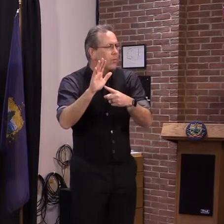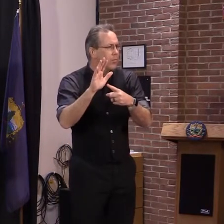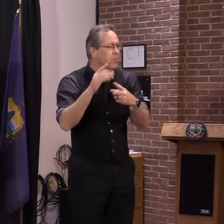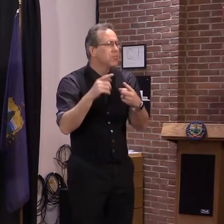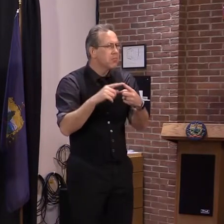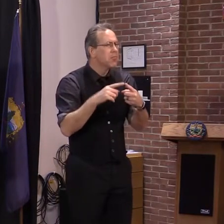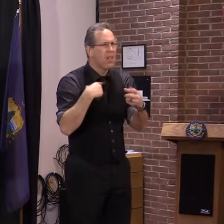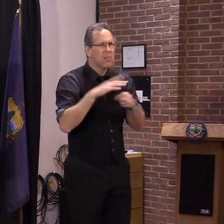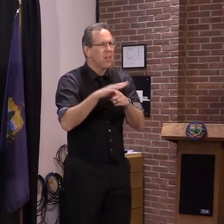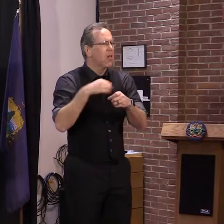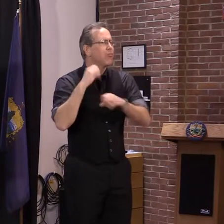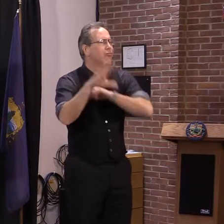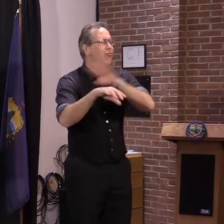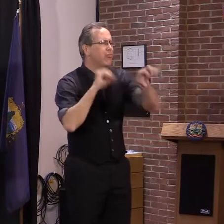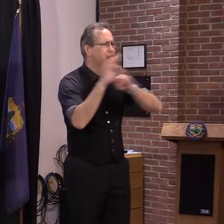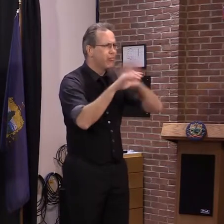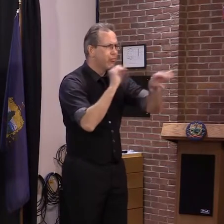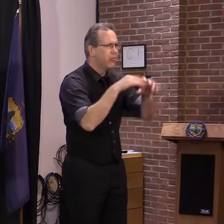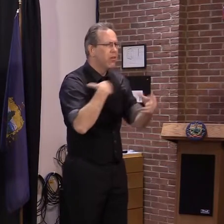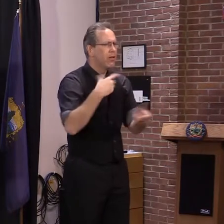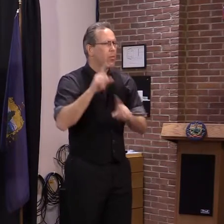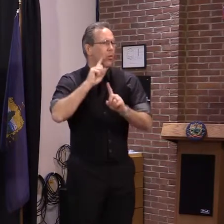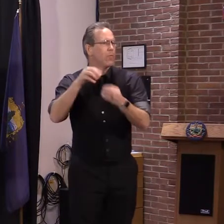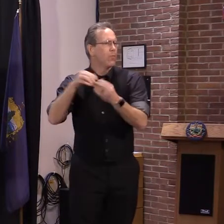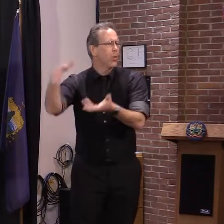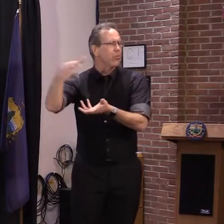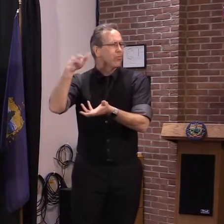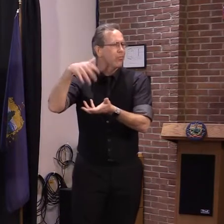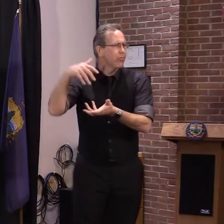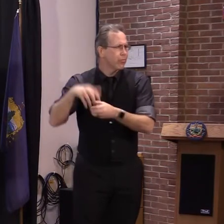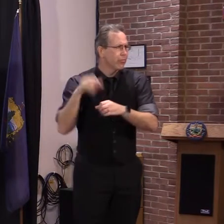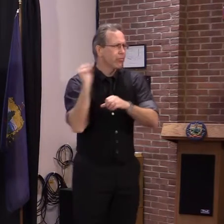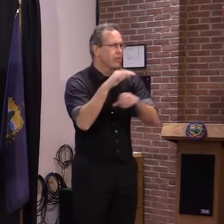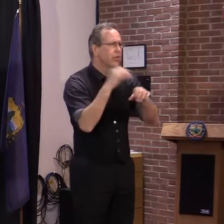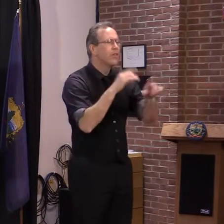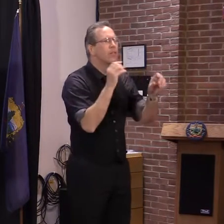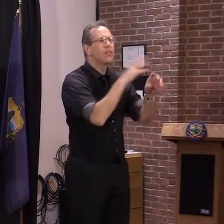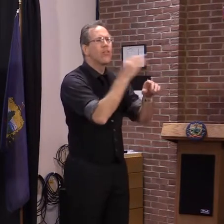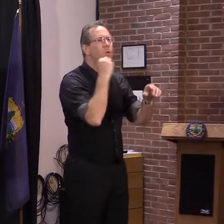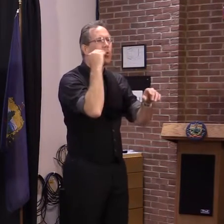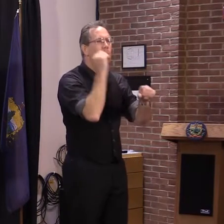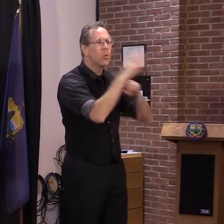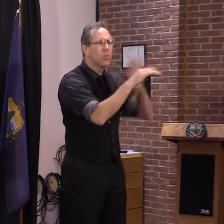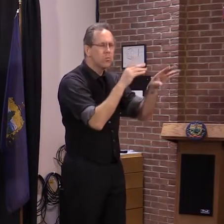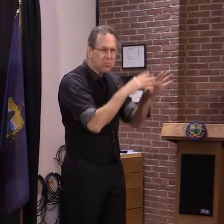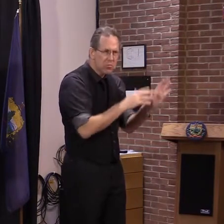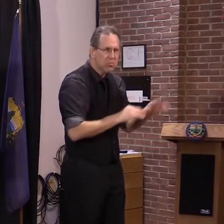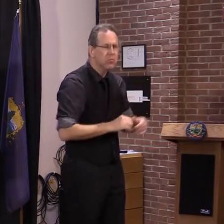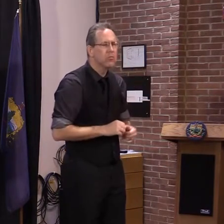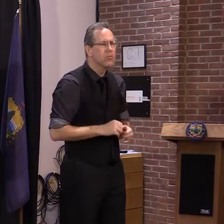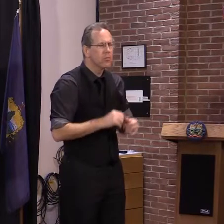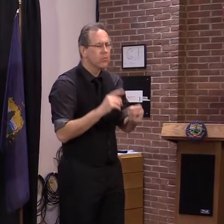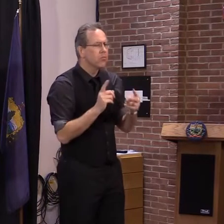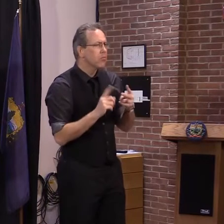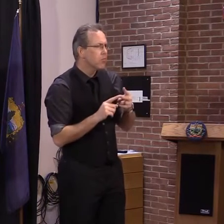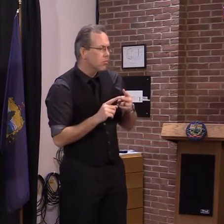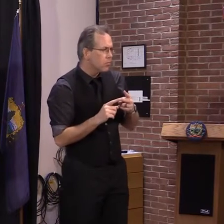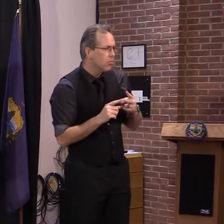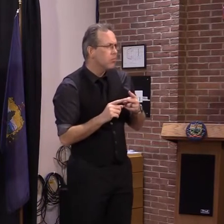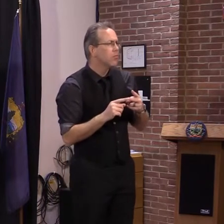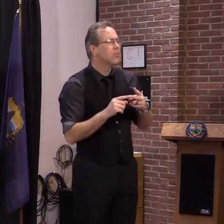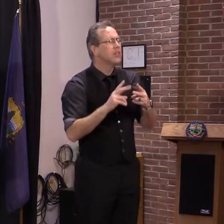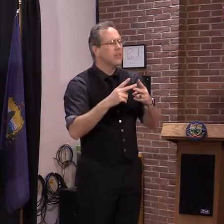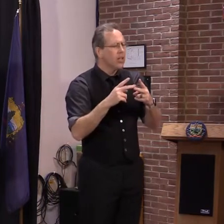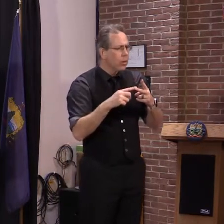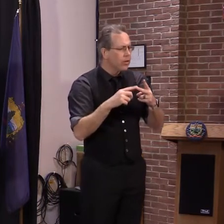moving forward with expanding this testing to independent schools. Second, we also announced a school staff assurance